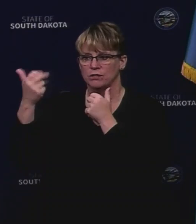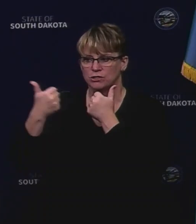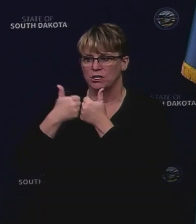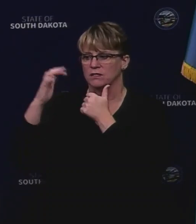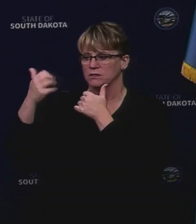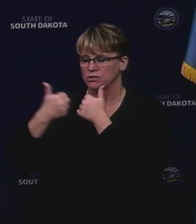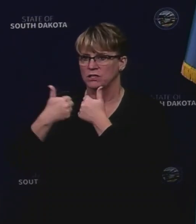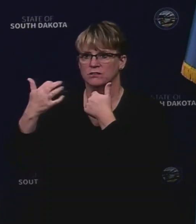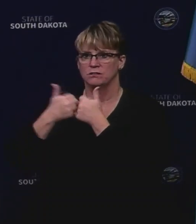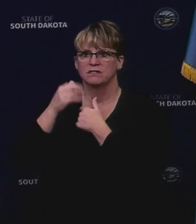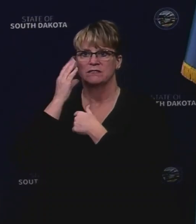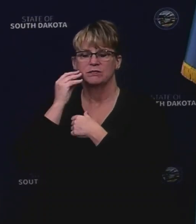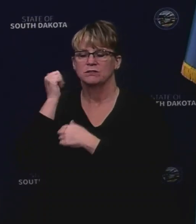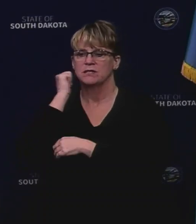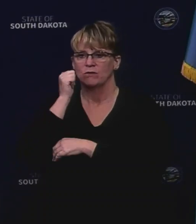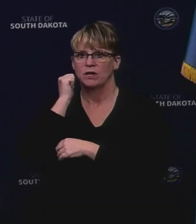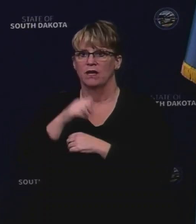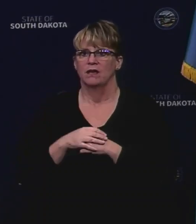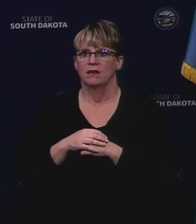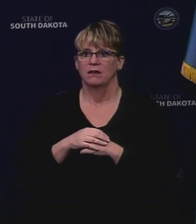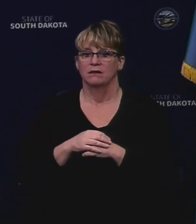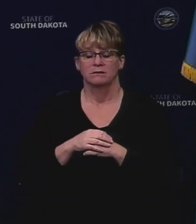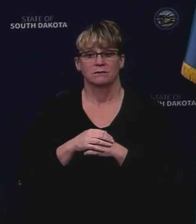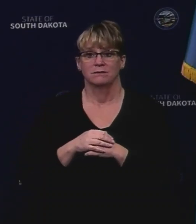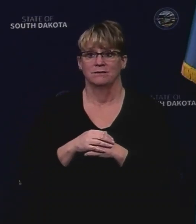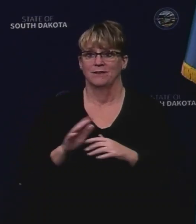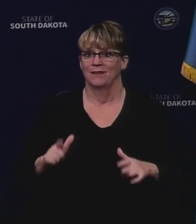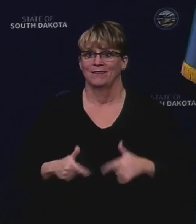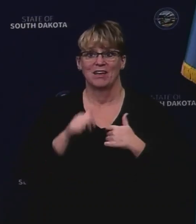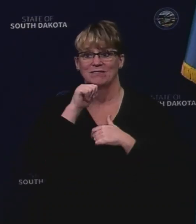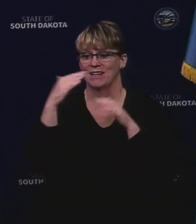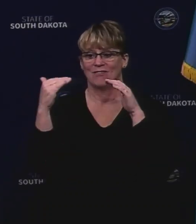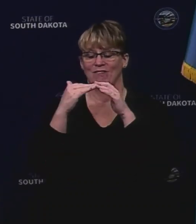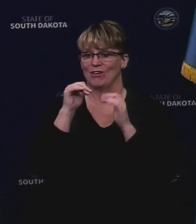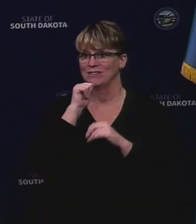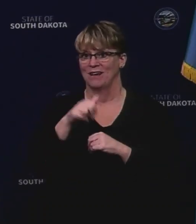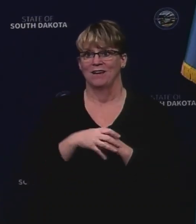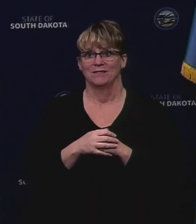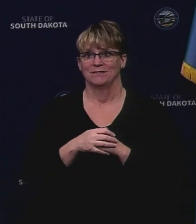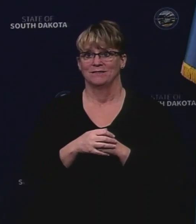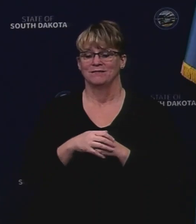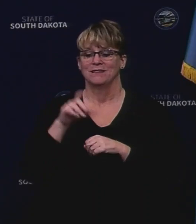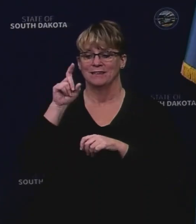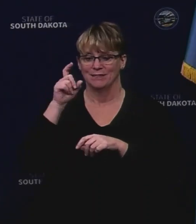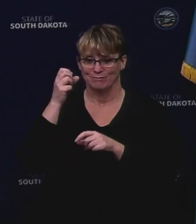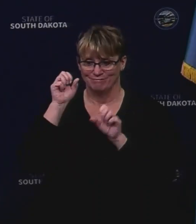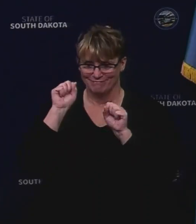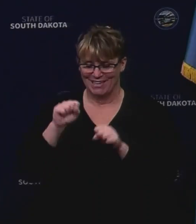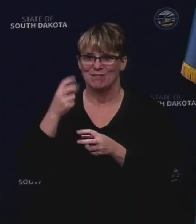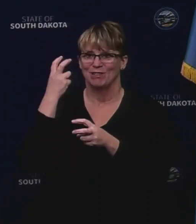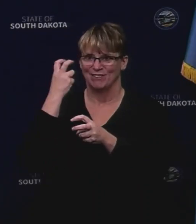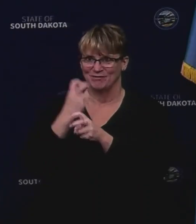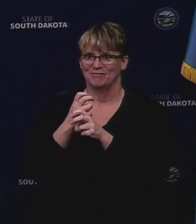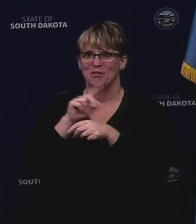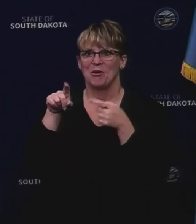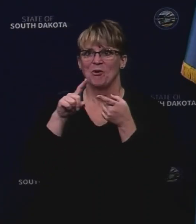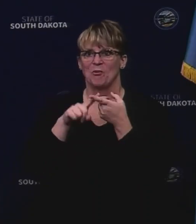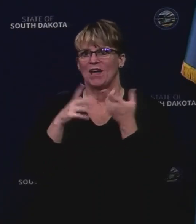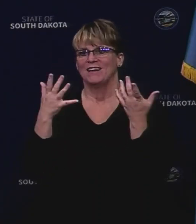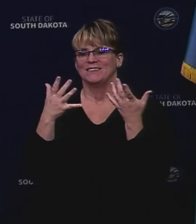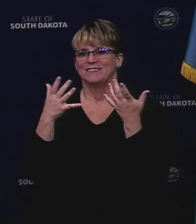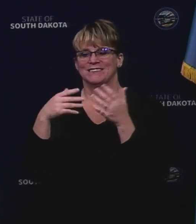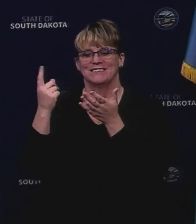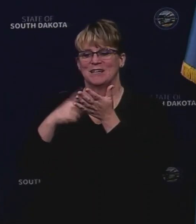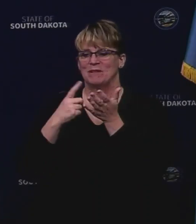that they're facing every day. Life is unfair at times, and it can be incredibly tough. And when you feel like you're playing with a